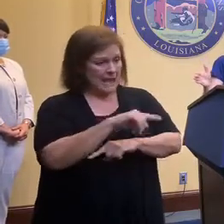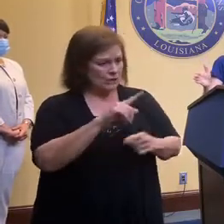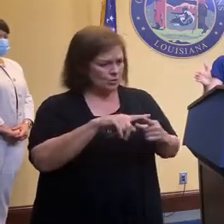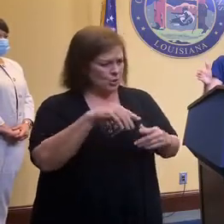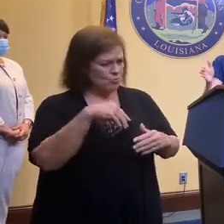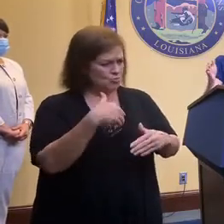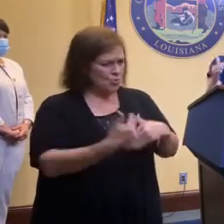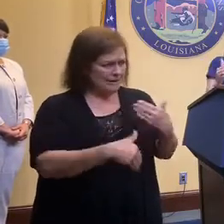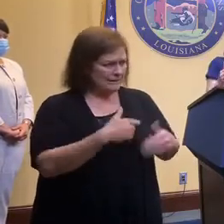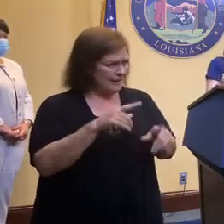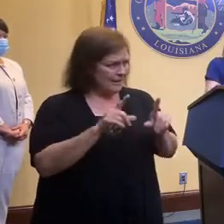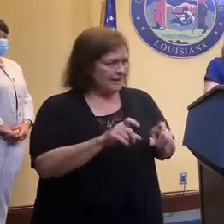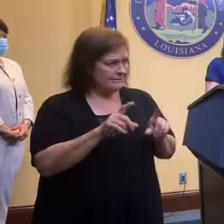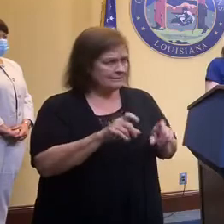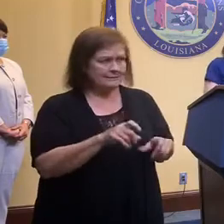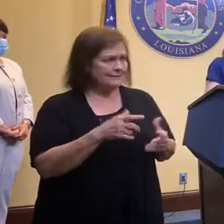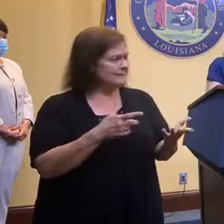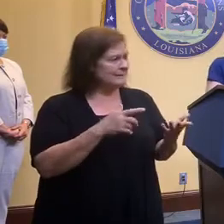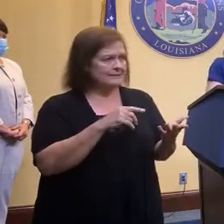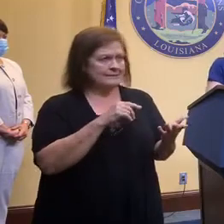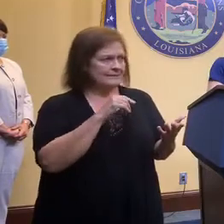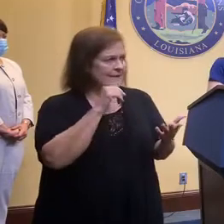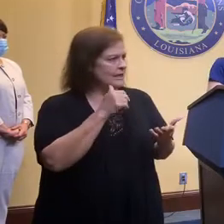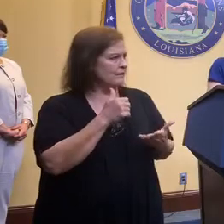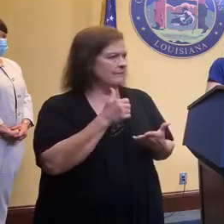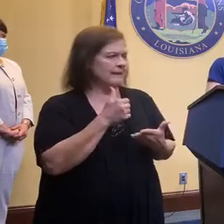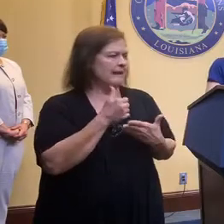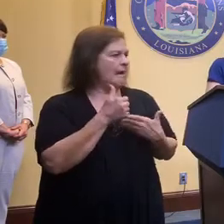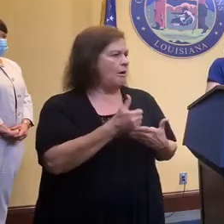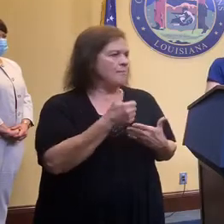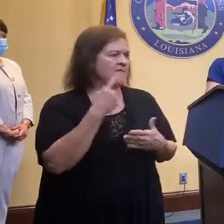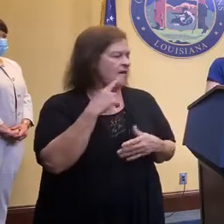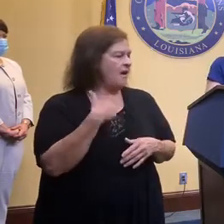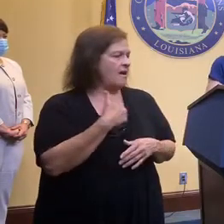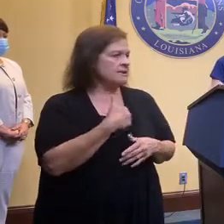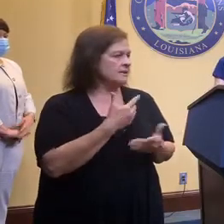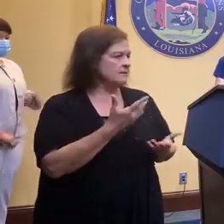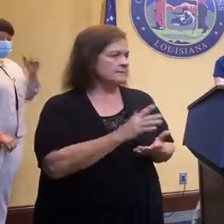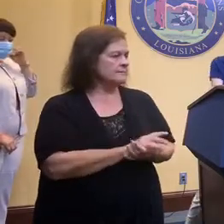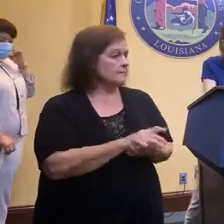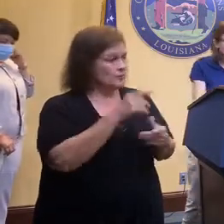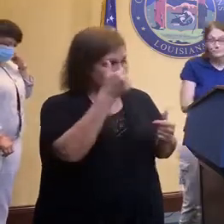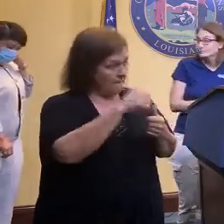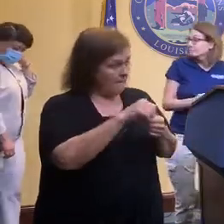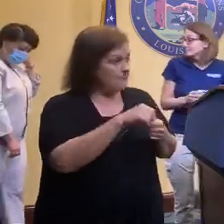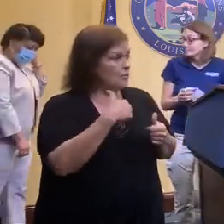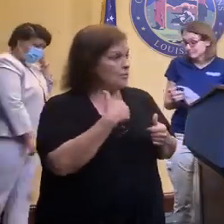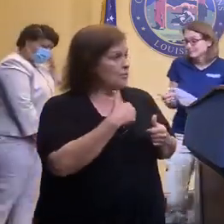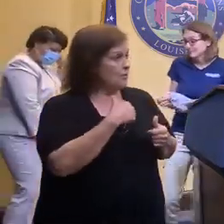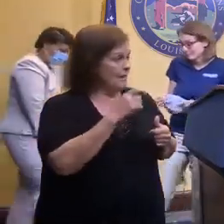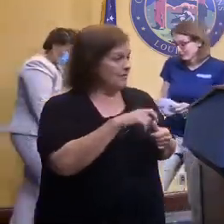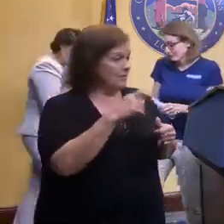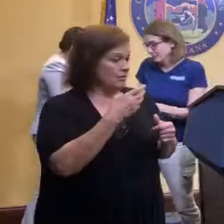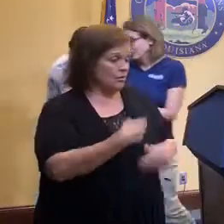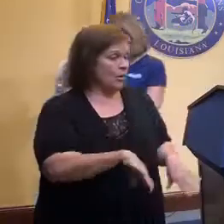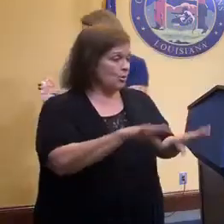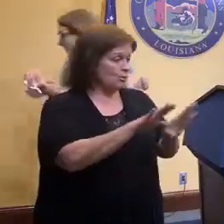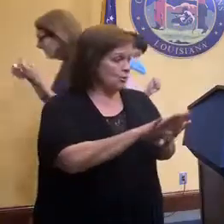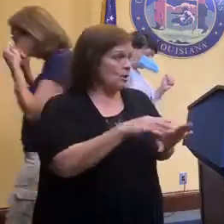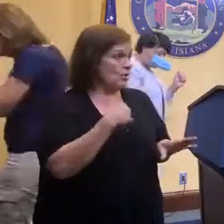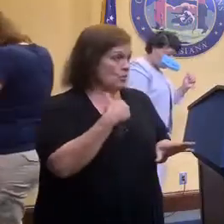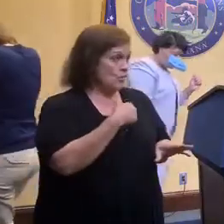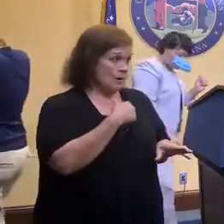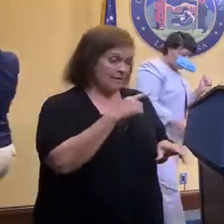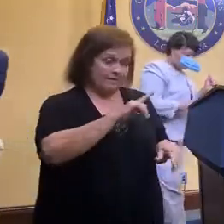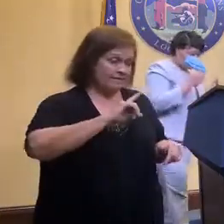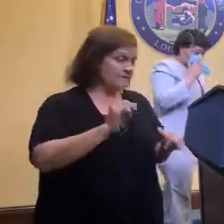process them, that's not going to be any more helpful than it is for us. Yeah, remember, we had to shut down. We were the first to